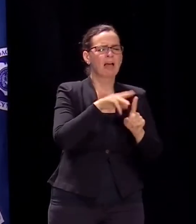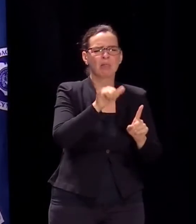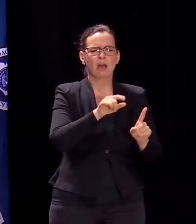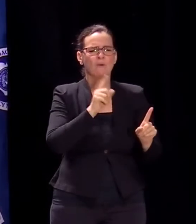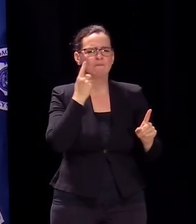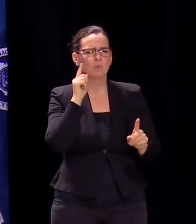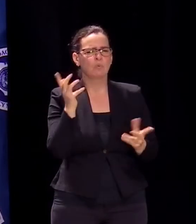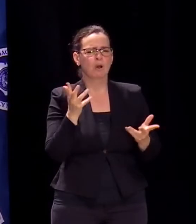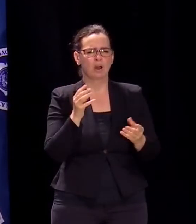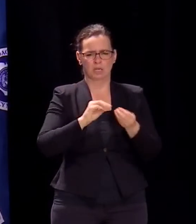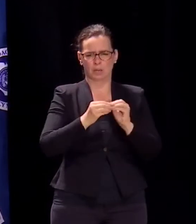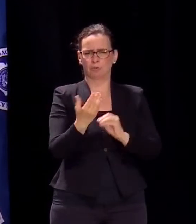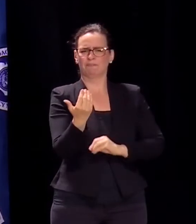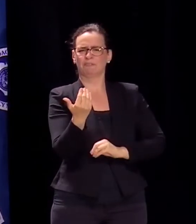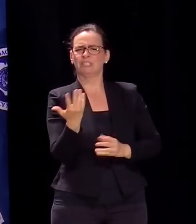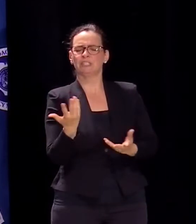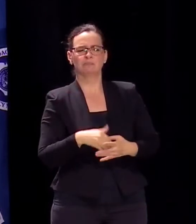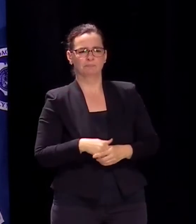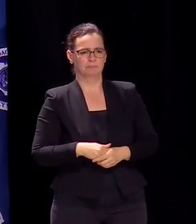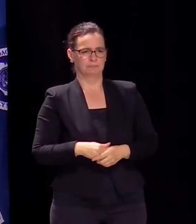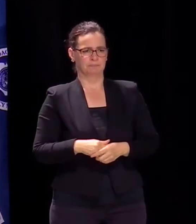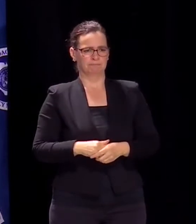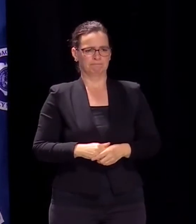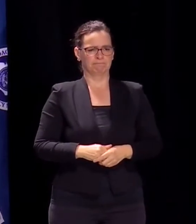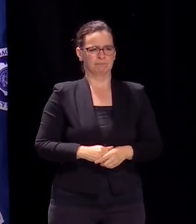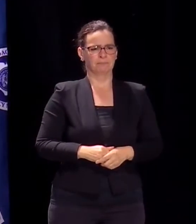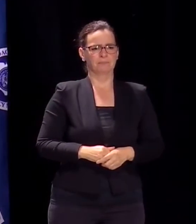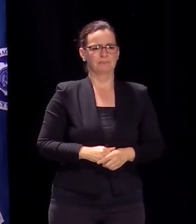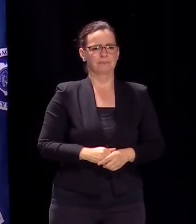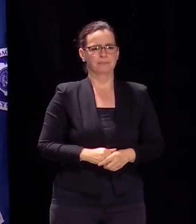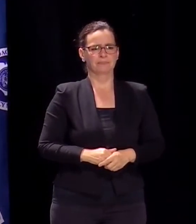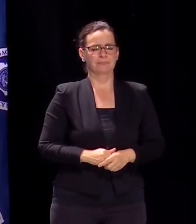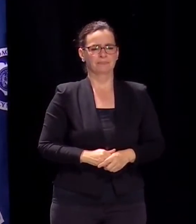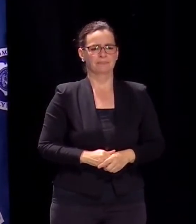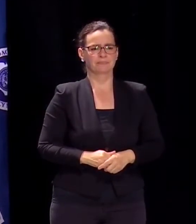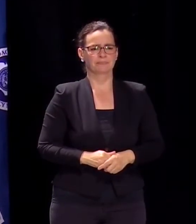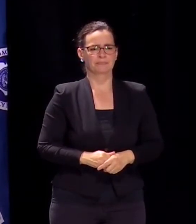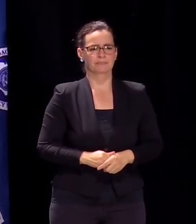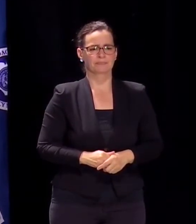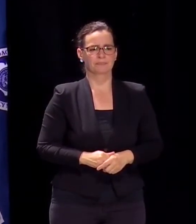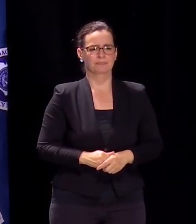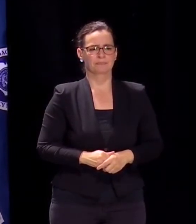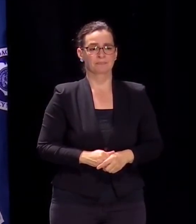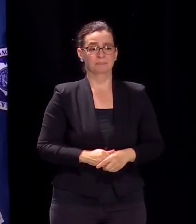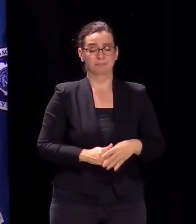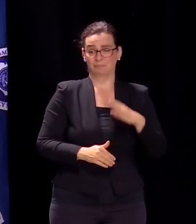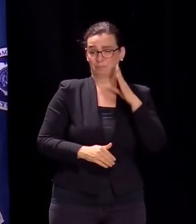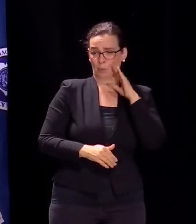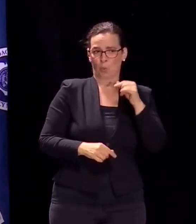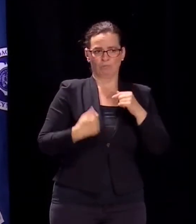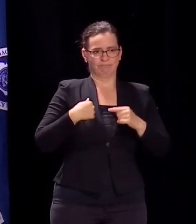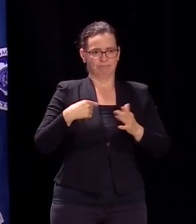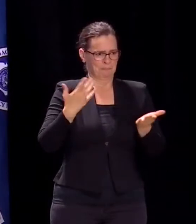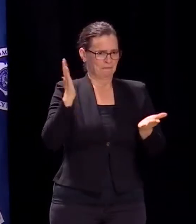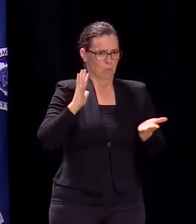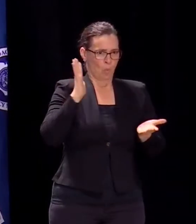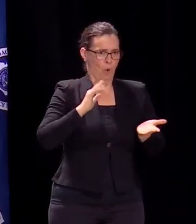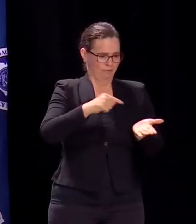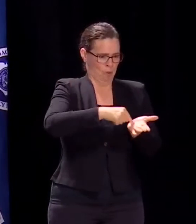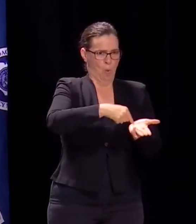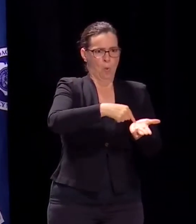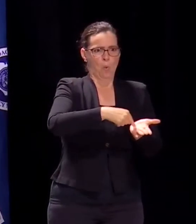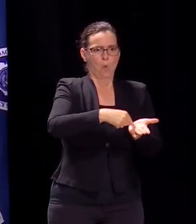effect now? Just some details. Yeah, so we don't think it really needs to go retroactively because we've essentially done what's needed, but